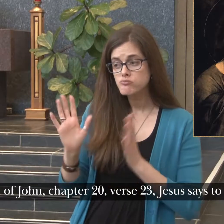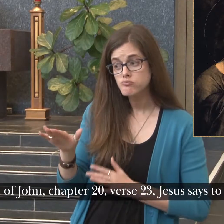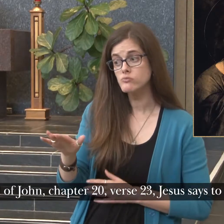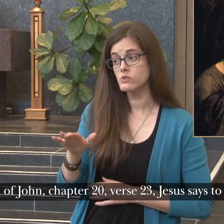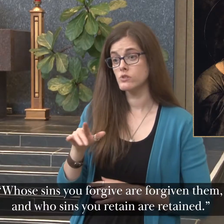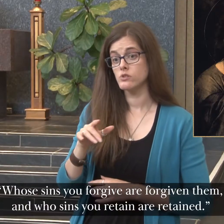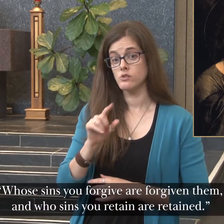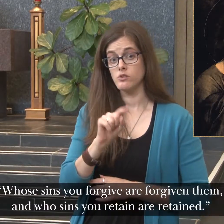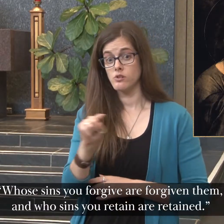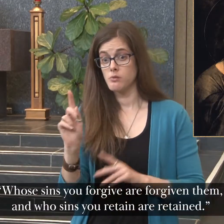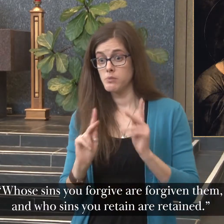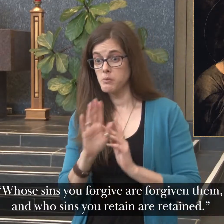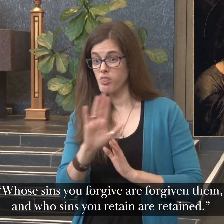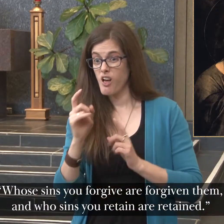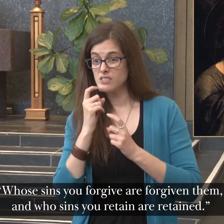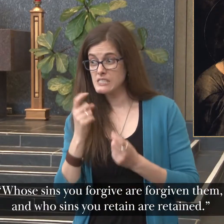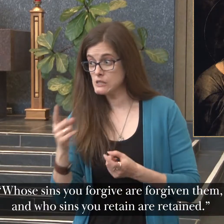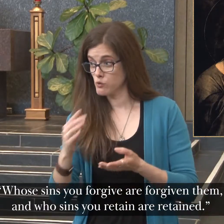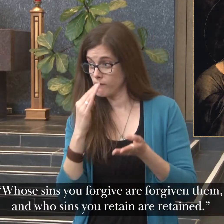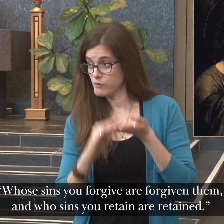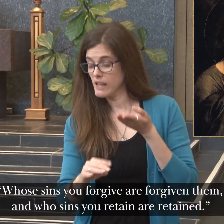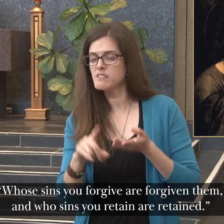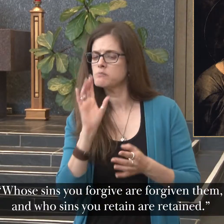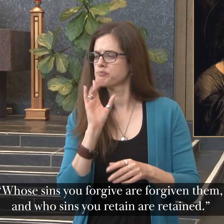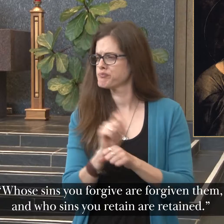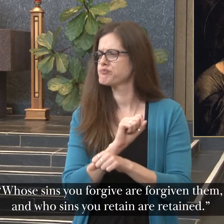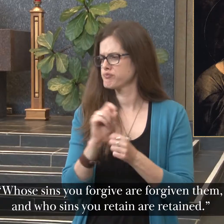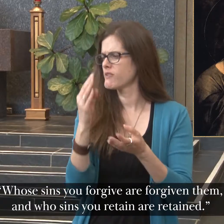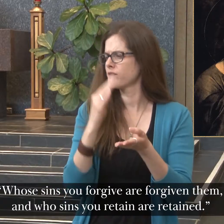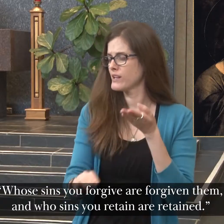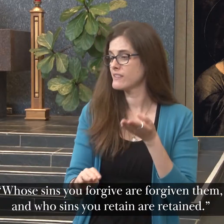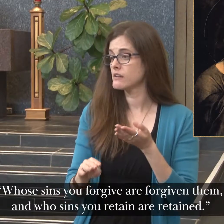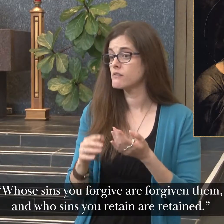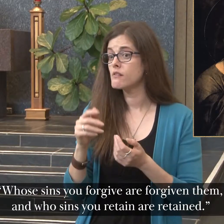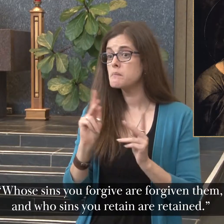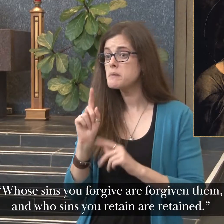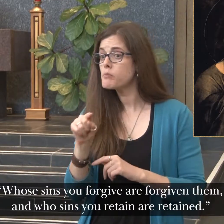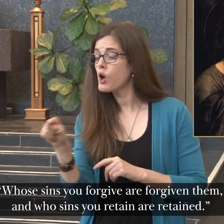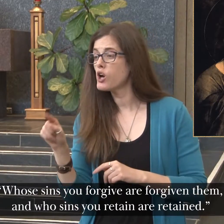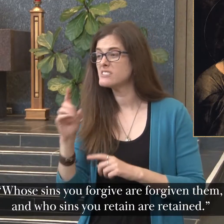Whose sins you forgive are forgiven them, and whose sins you retain are retained.